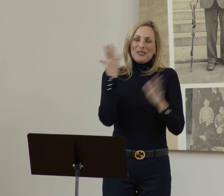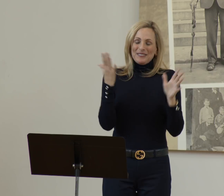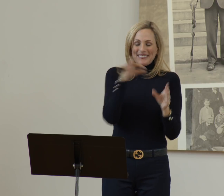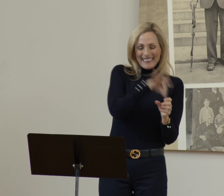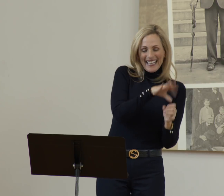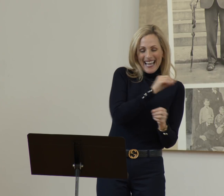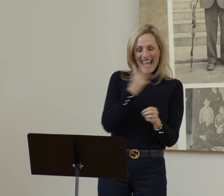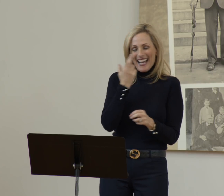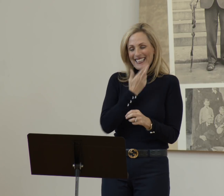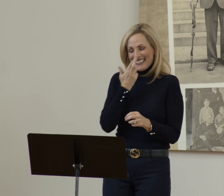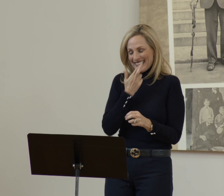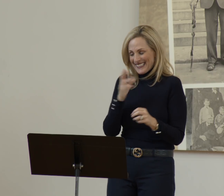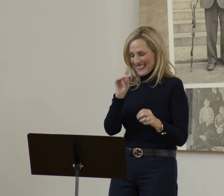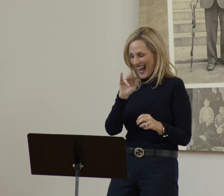I brought that order to his home,